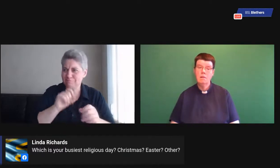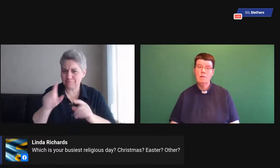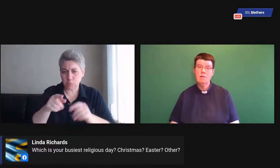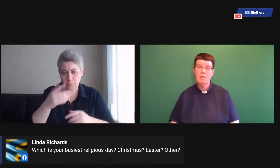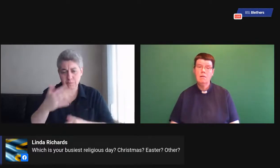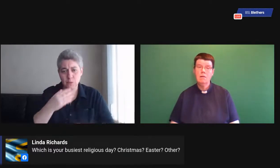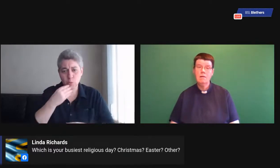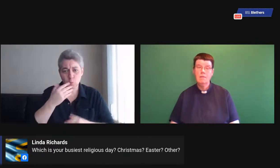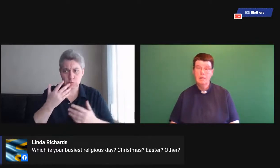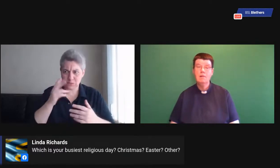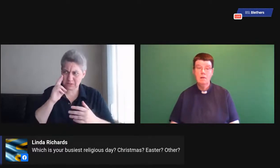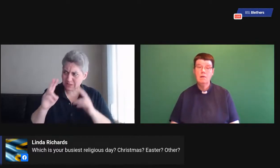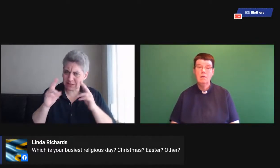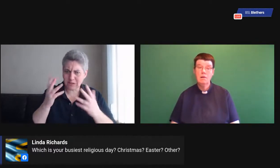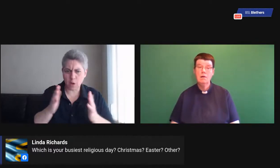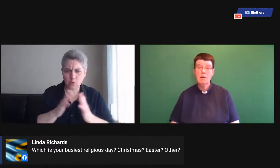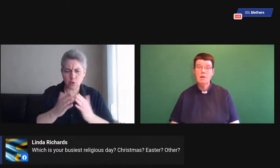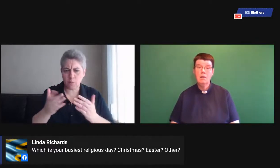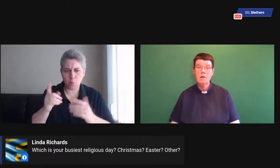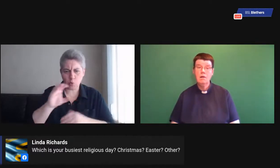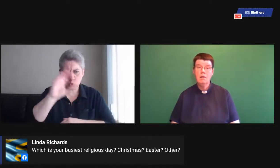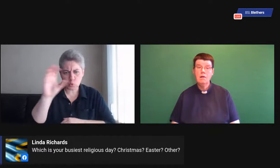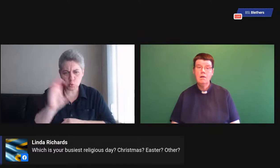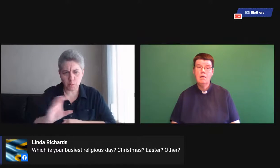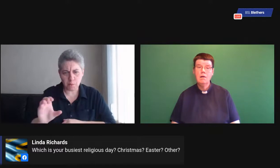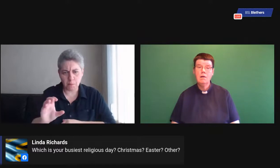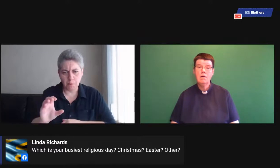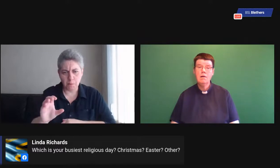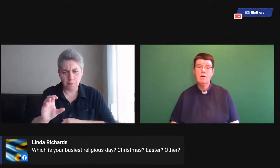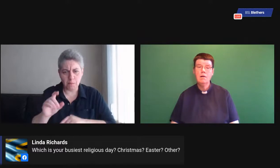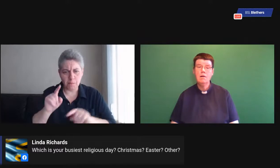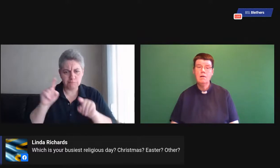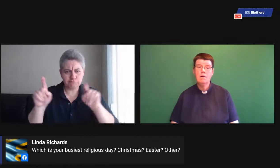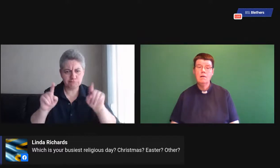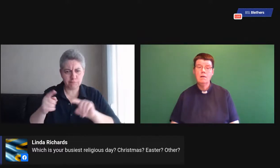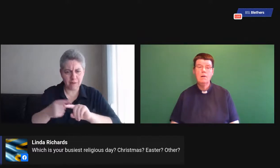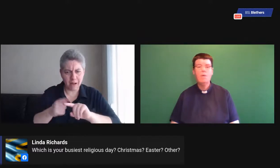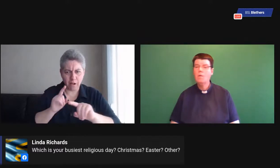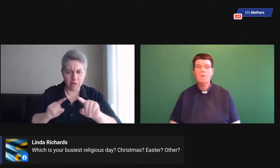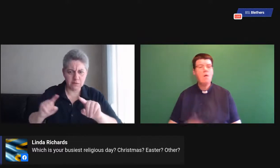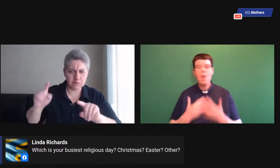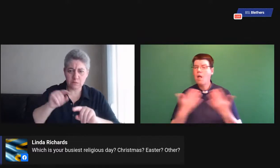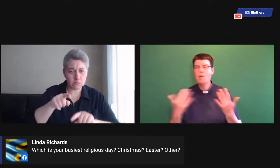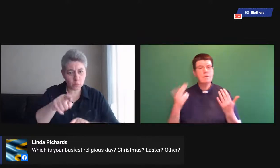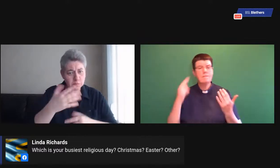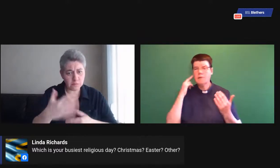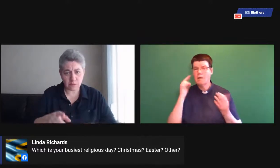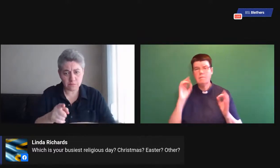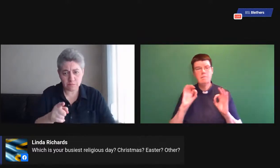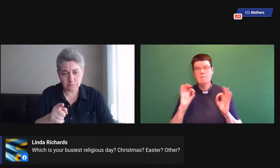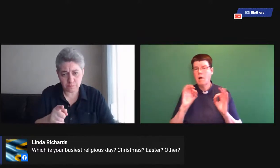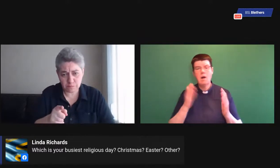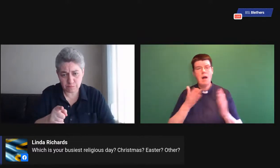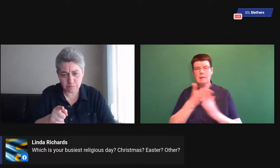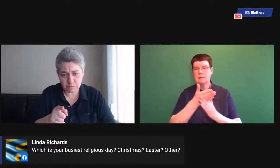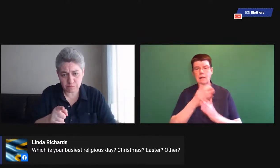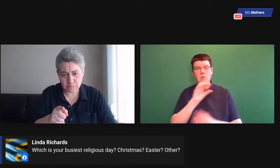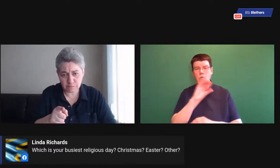a church at that time and, with COVID and things like that. But did you adapt or did you have